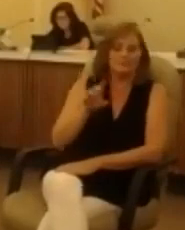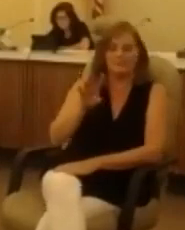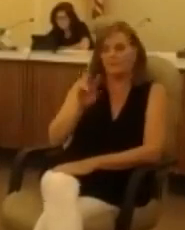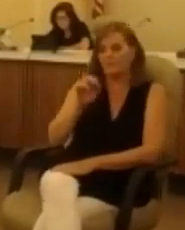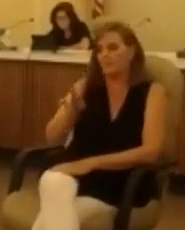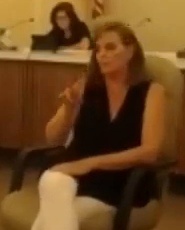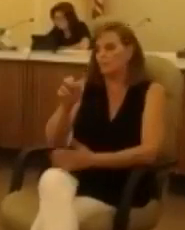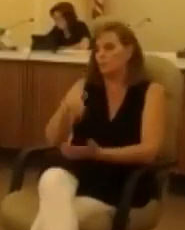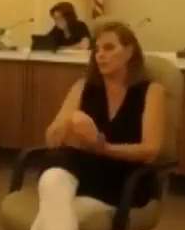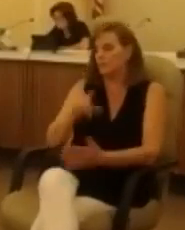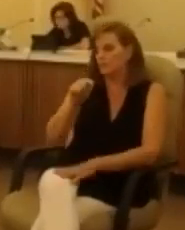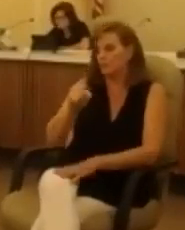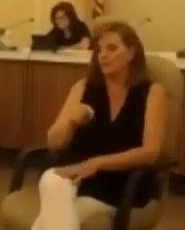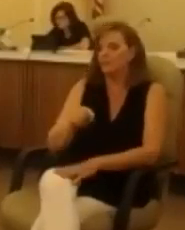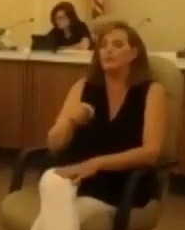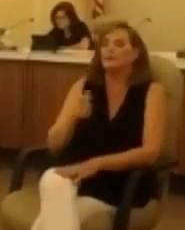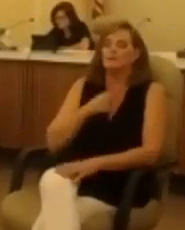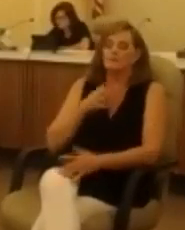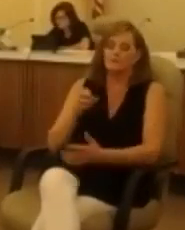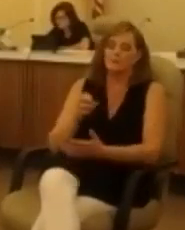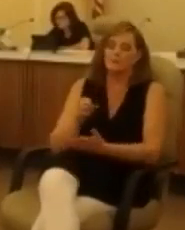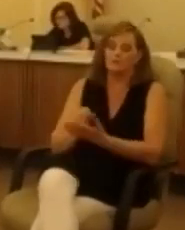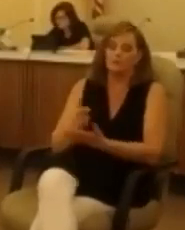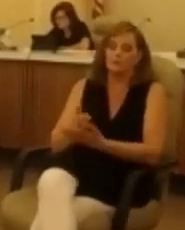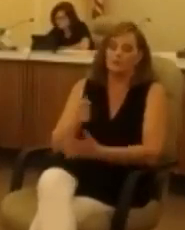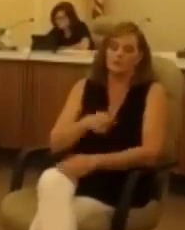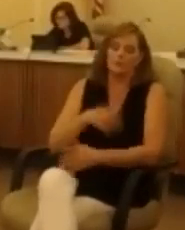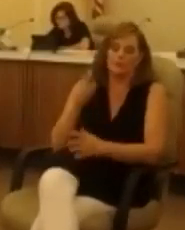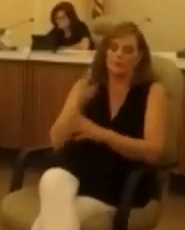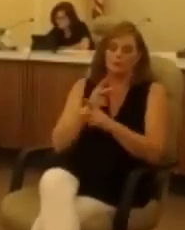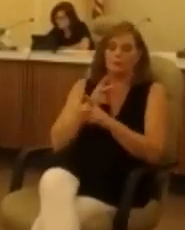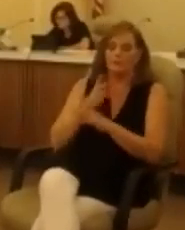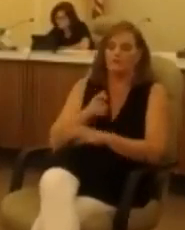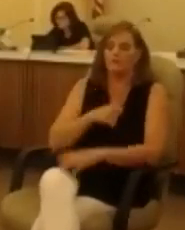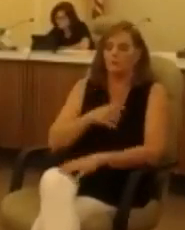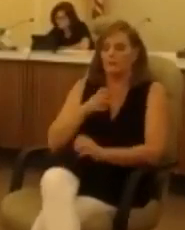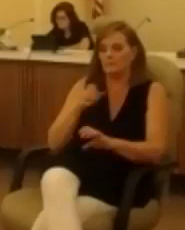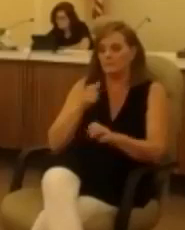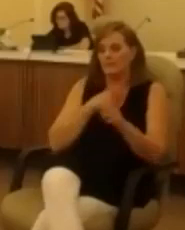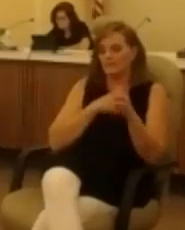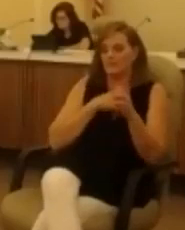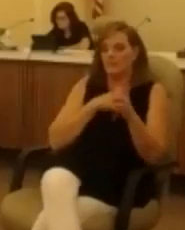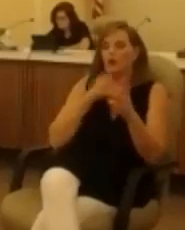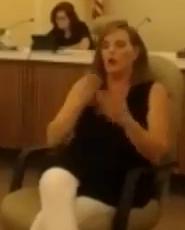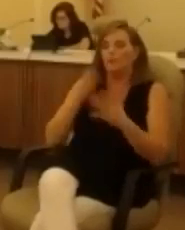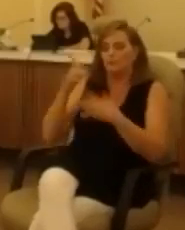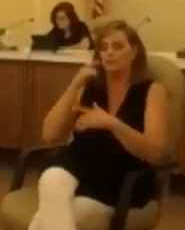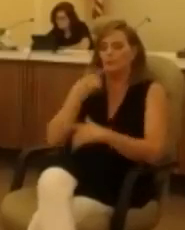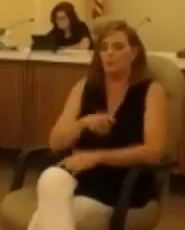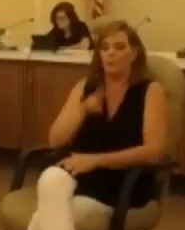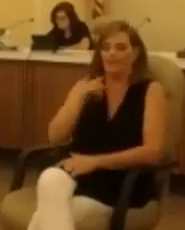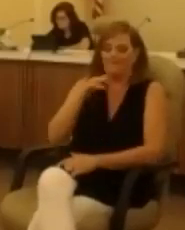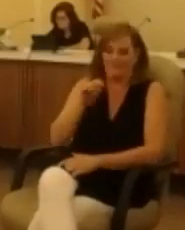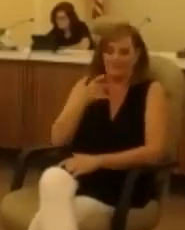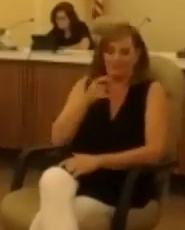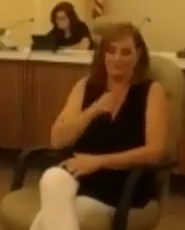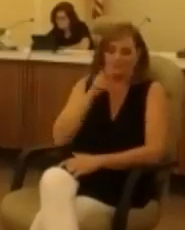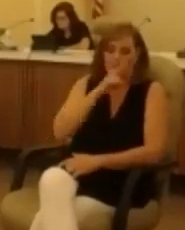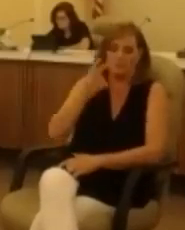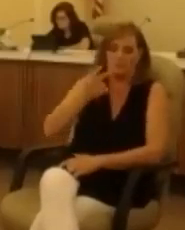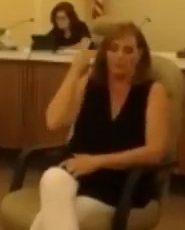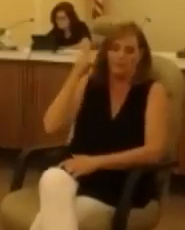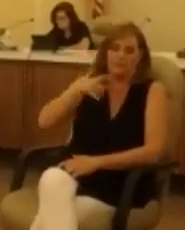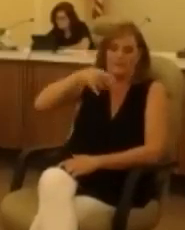15-173, 2020 to authorize the supervisor to execute a proposal from BME Associates for the Veterans Memorial Park